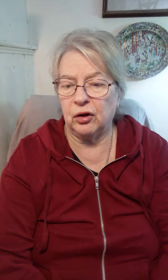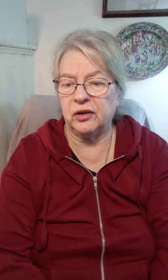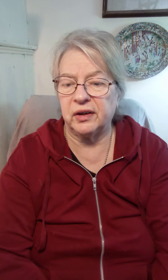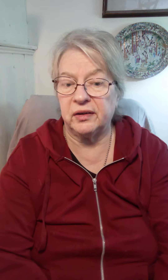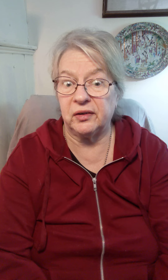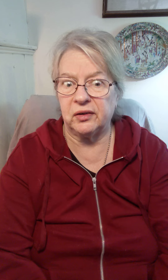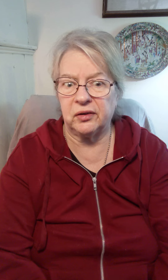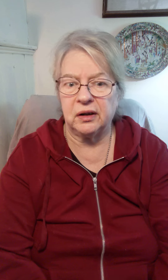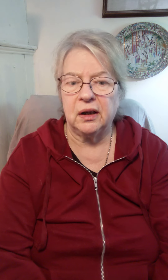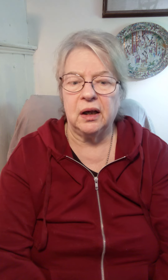long sentences.